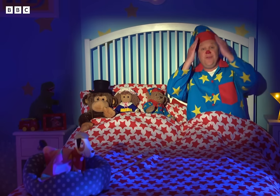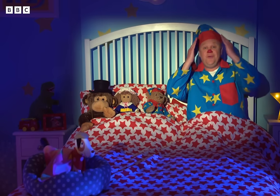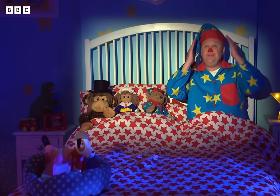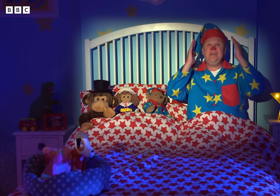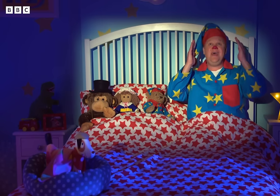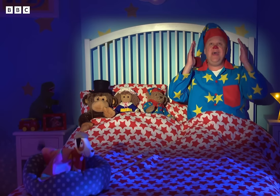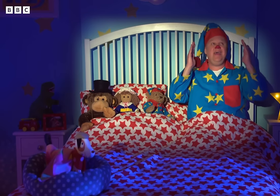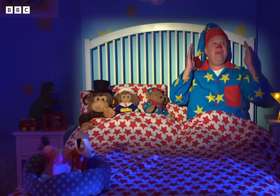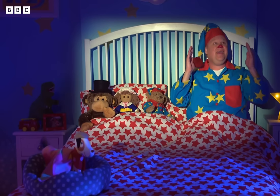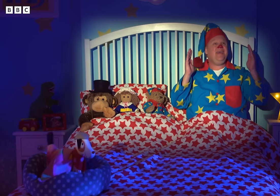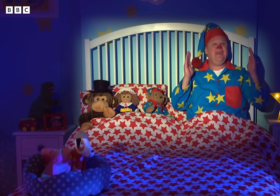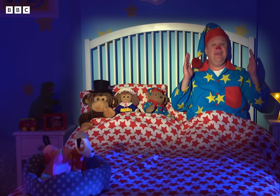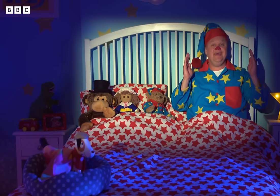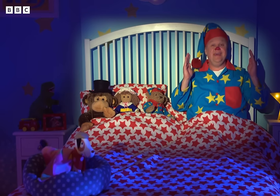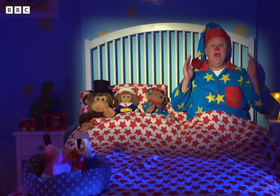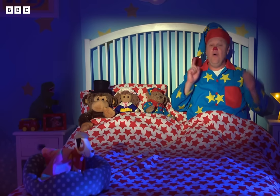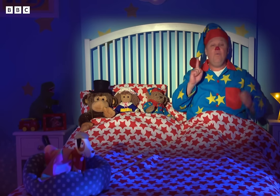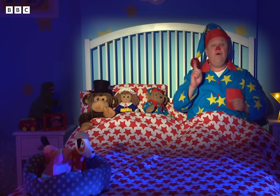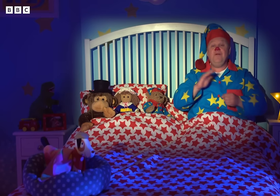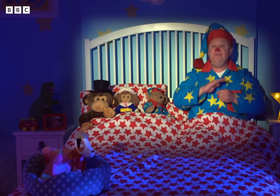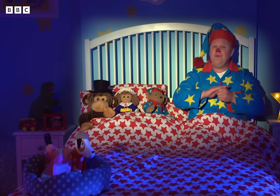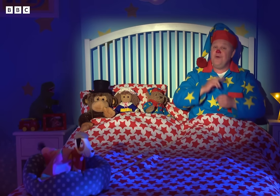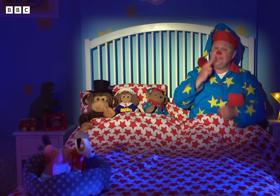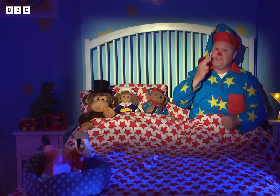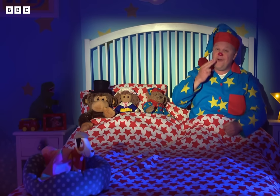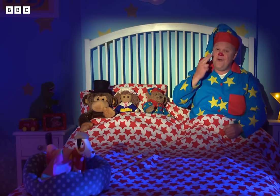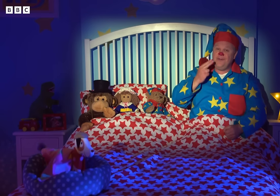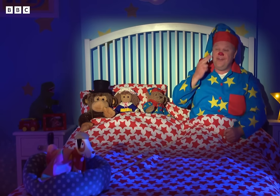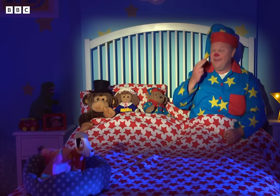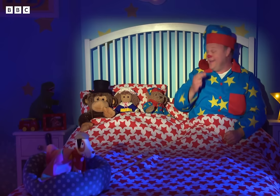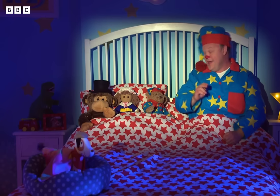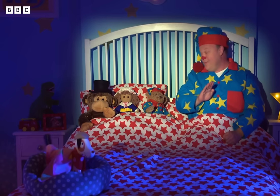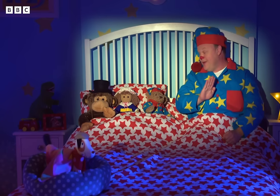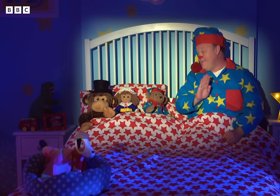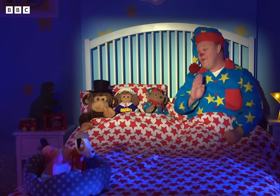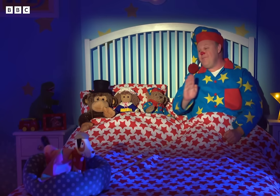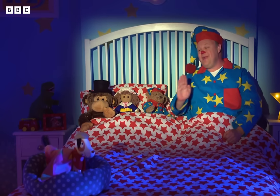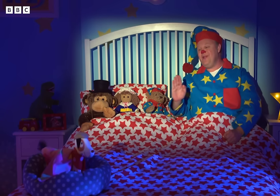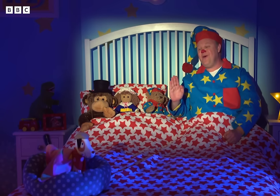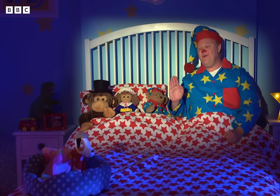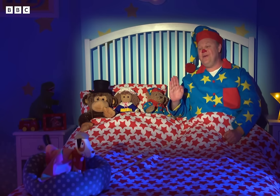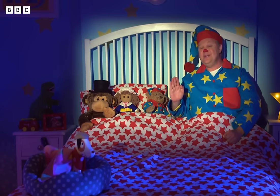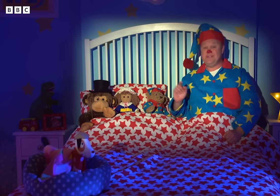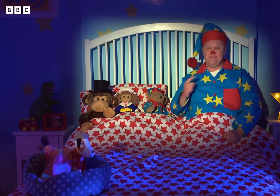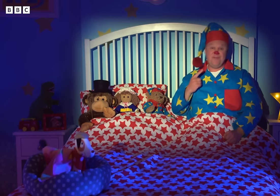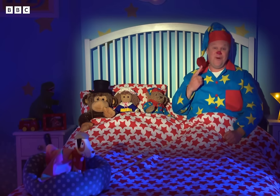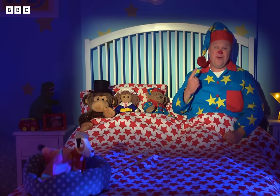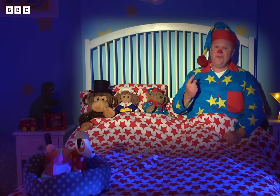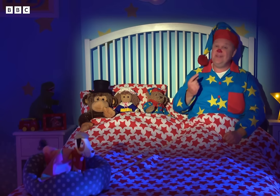new day. One more song, we won't be long. Tomorrow is